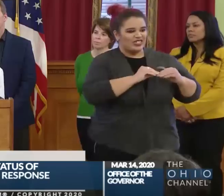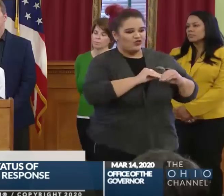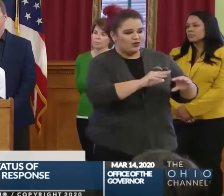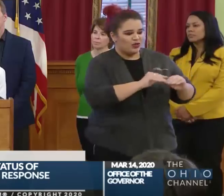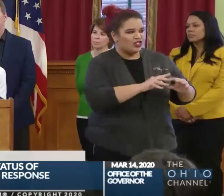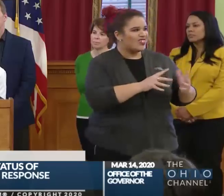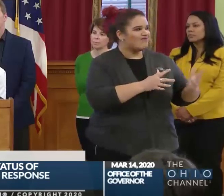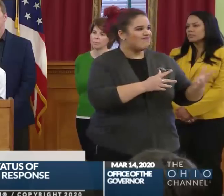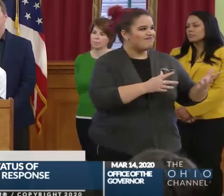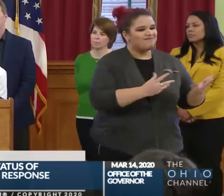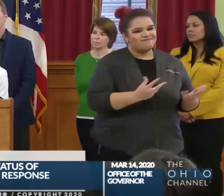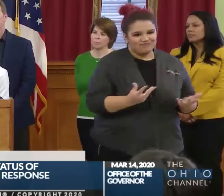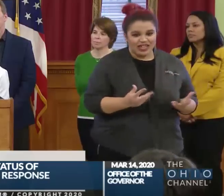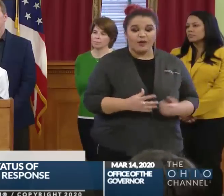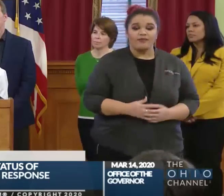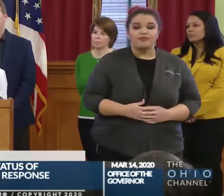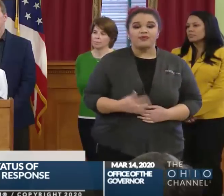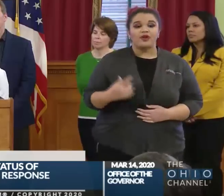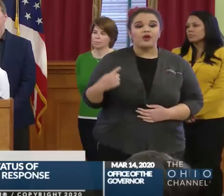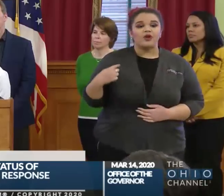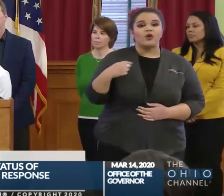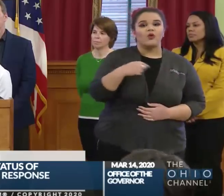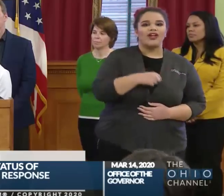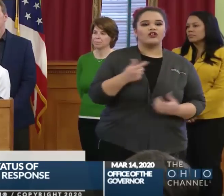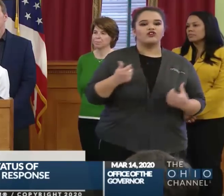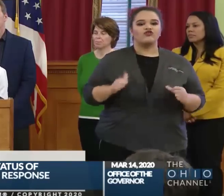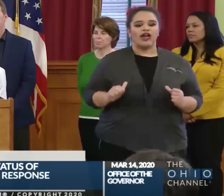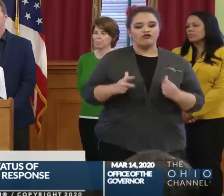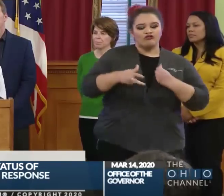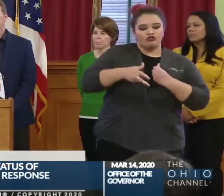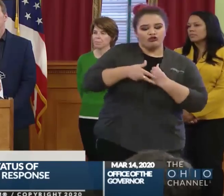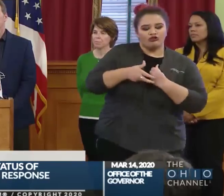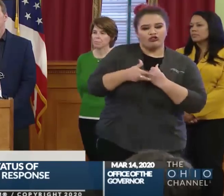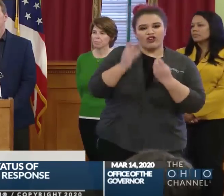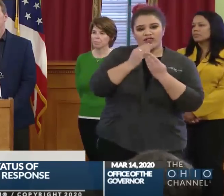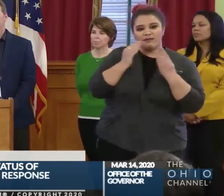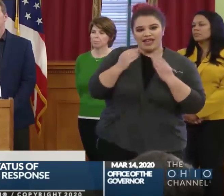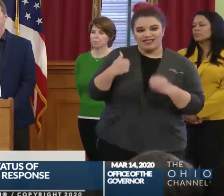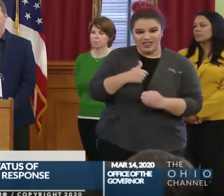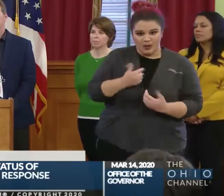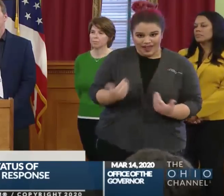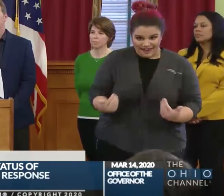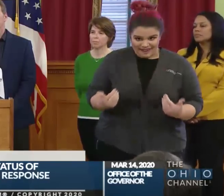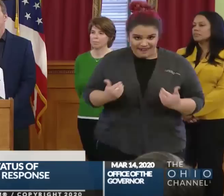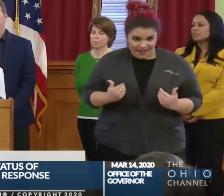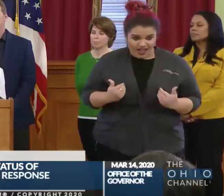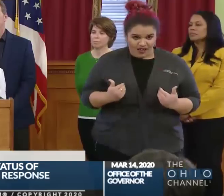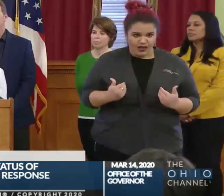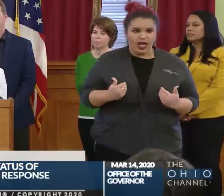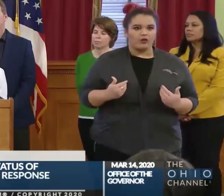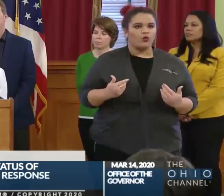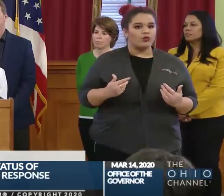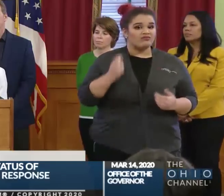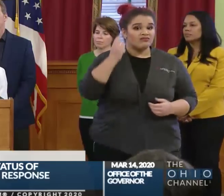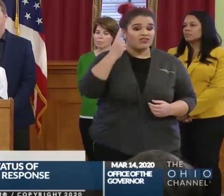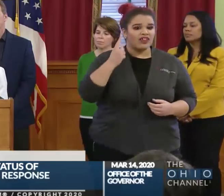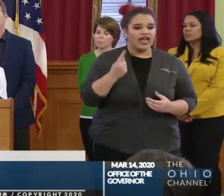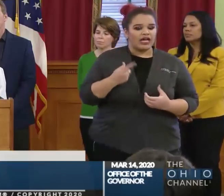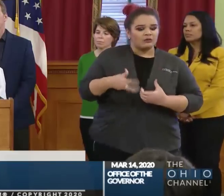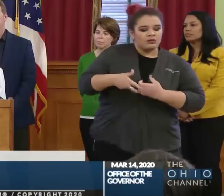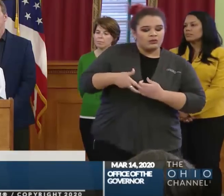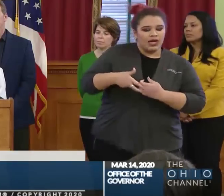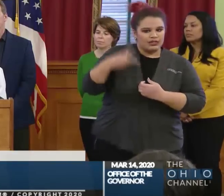not a rationing, but we're conserving. And folks have already implemented all those measures for weeks. Weeks ago, we started that process. So